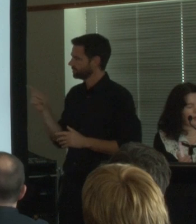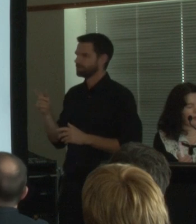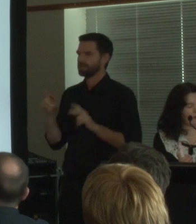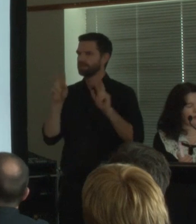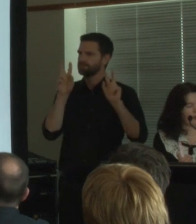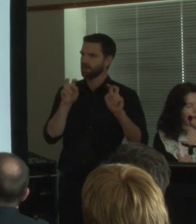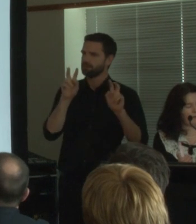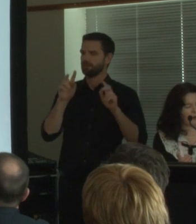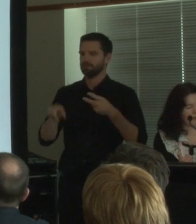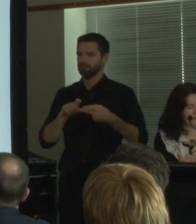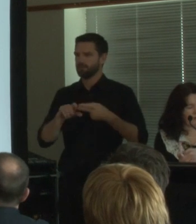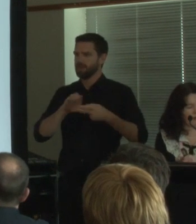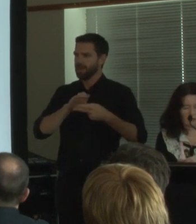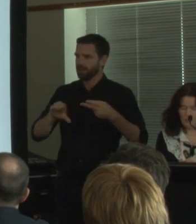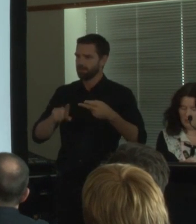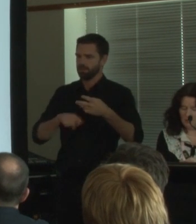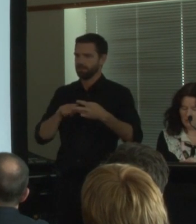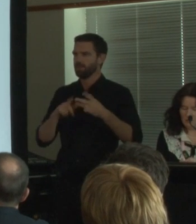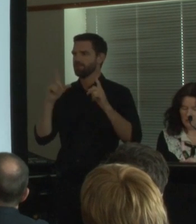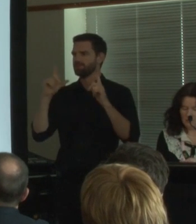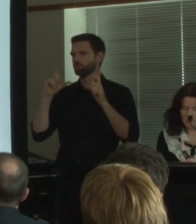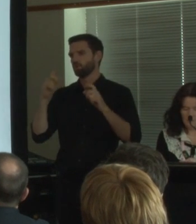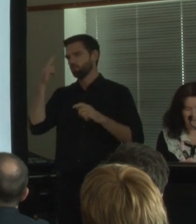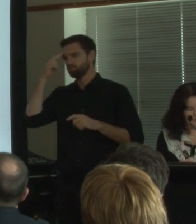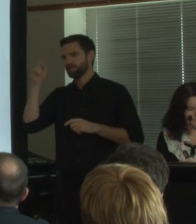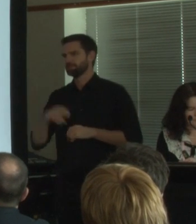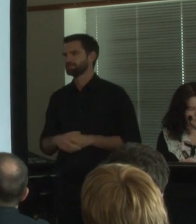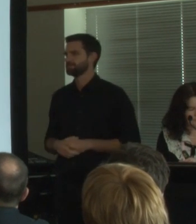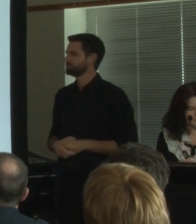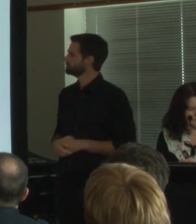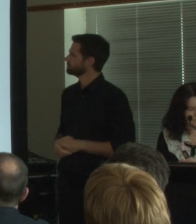then it has a photograph credit as well.